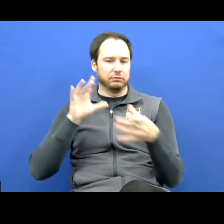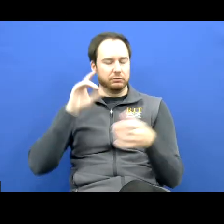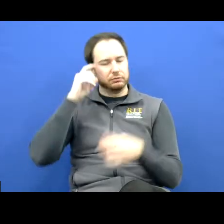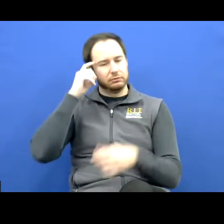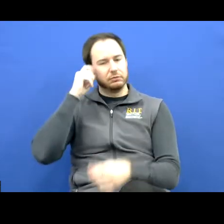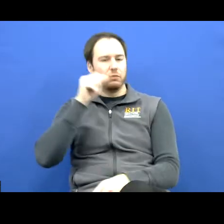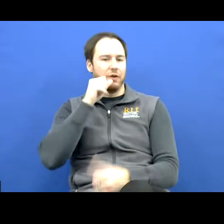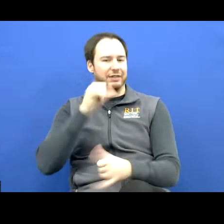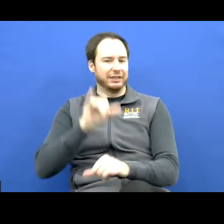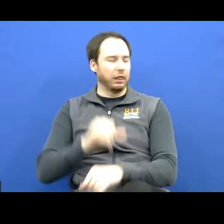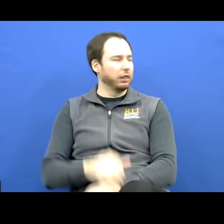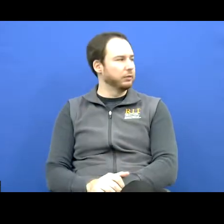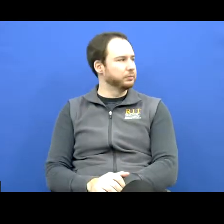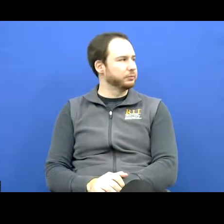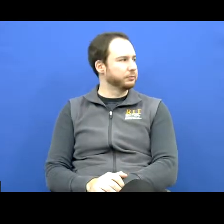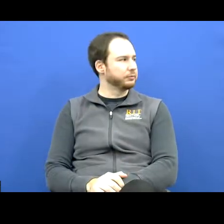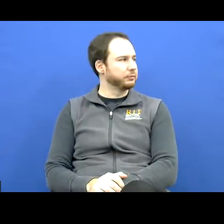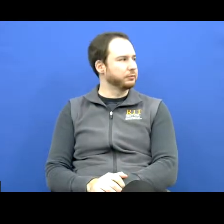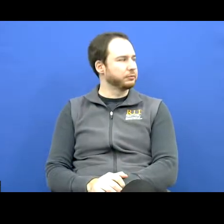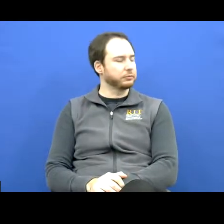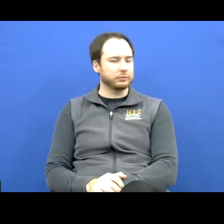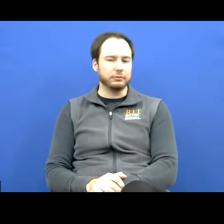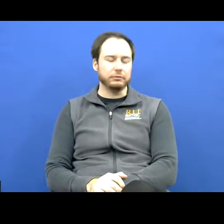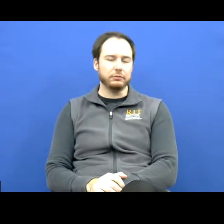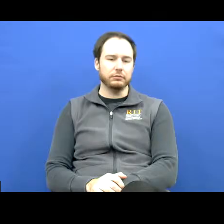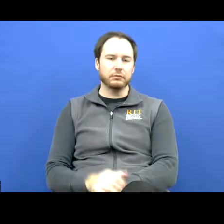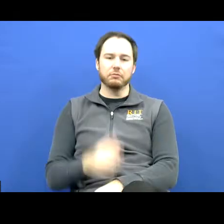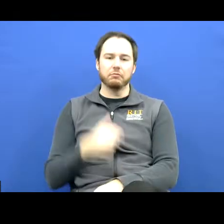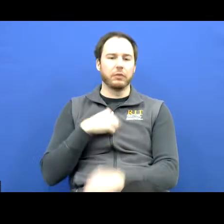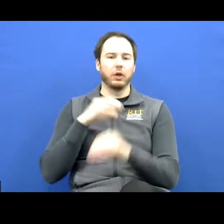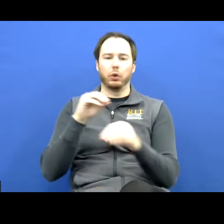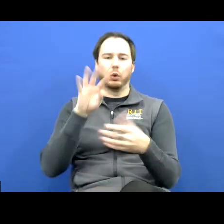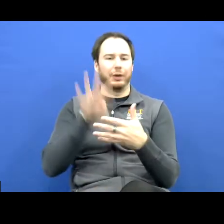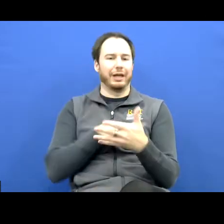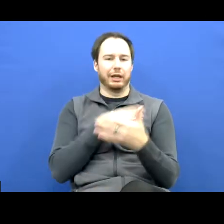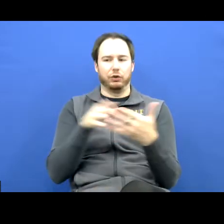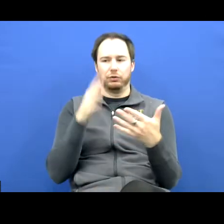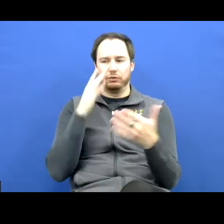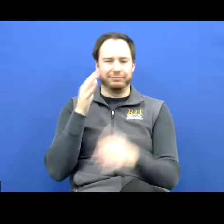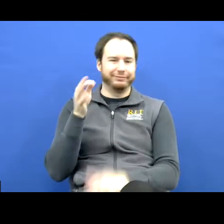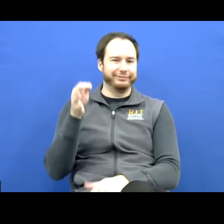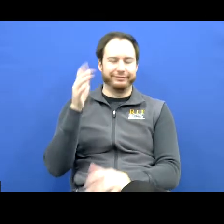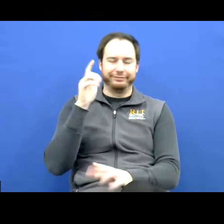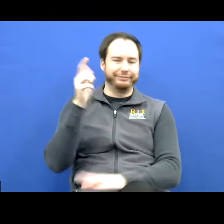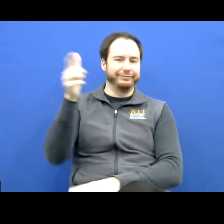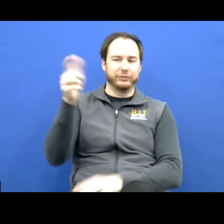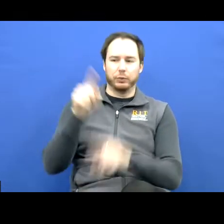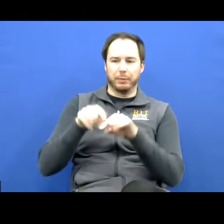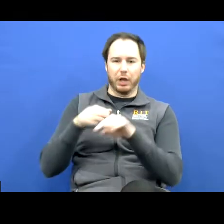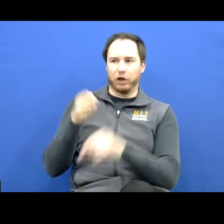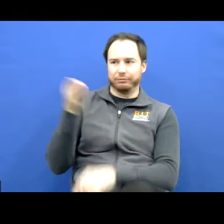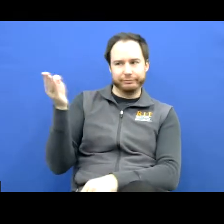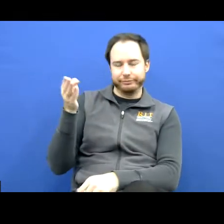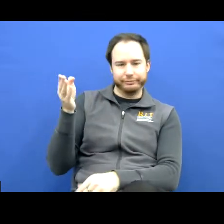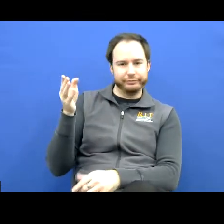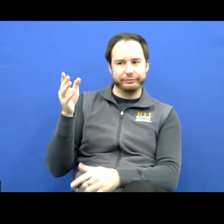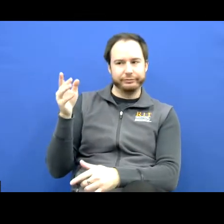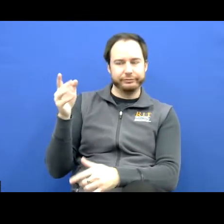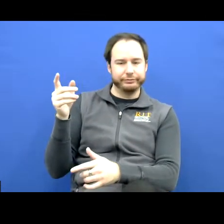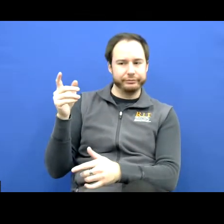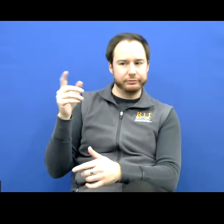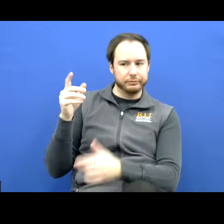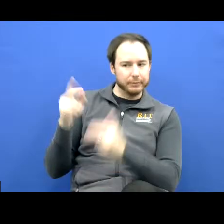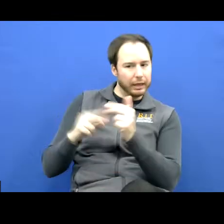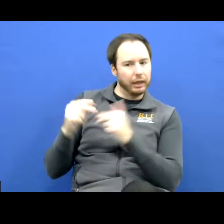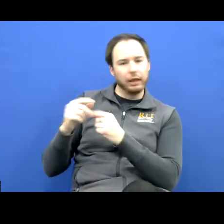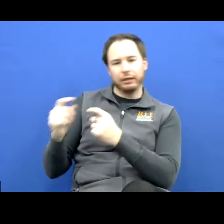private. But I don't have a schedule for that because again, it's dependent upon them dedicating that to